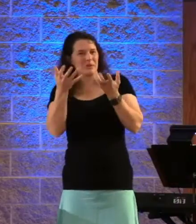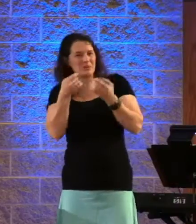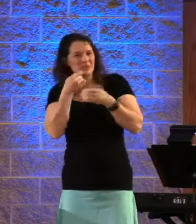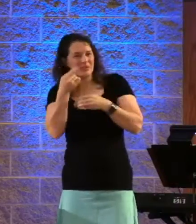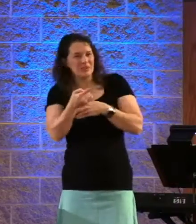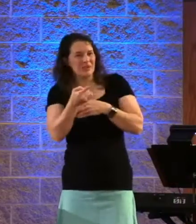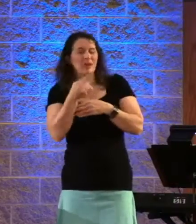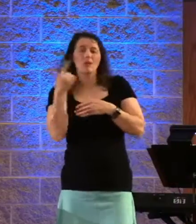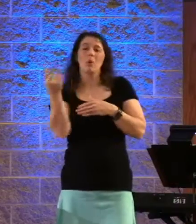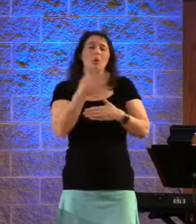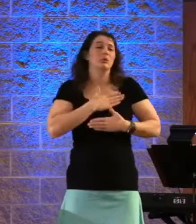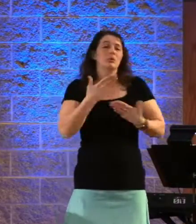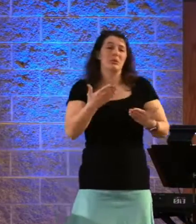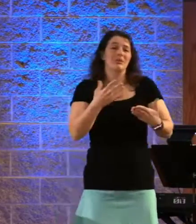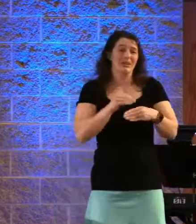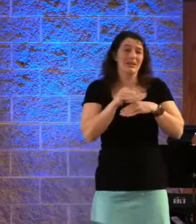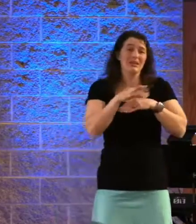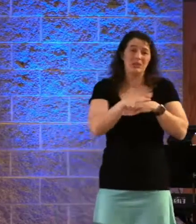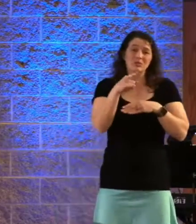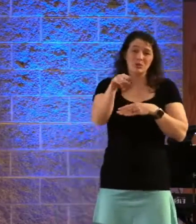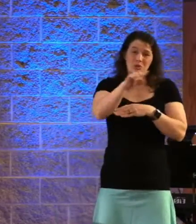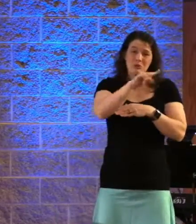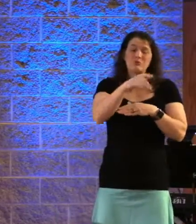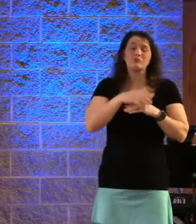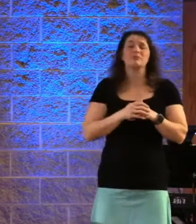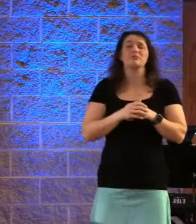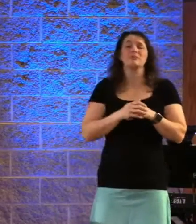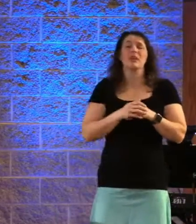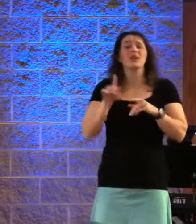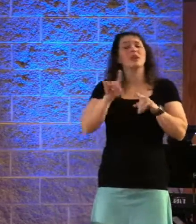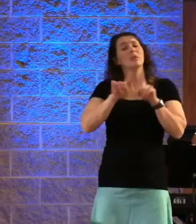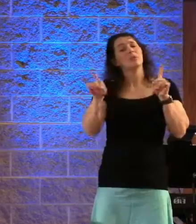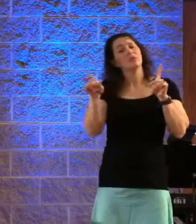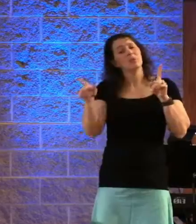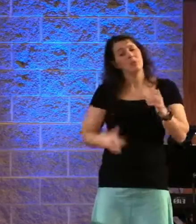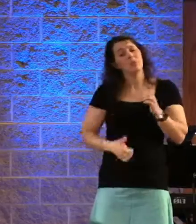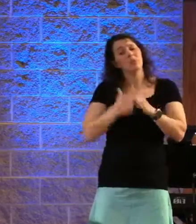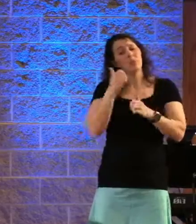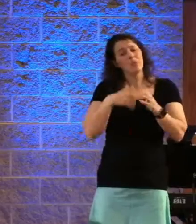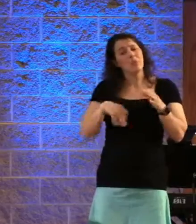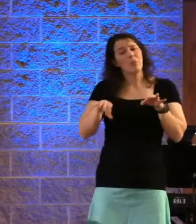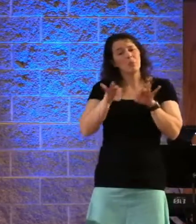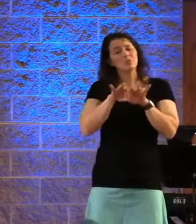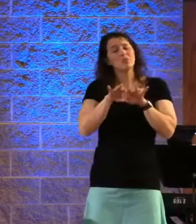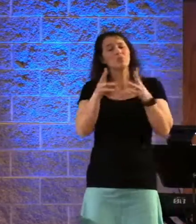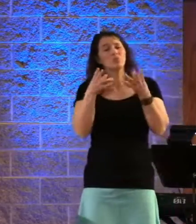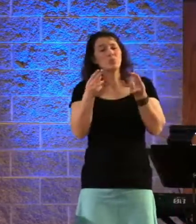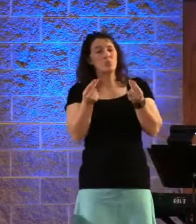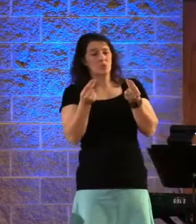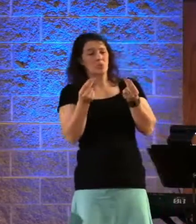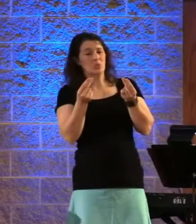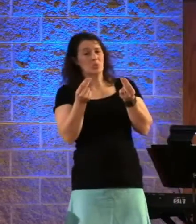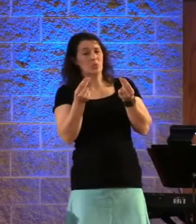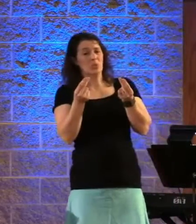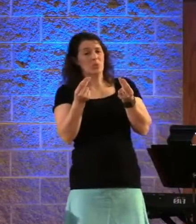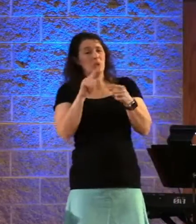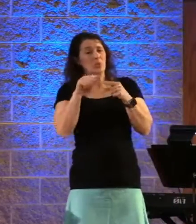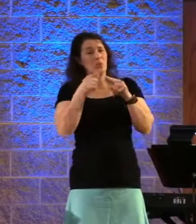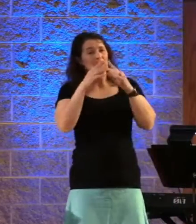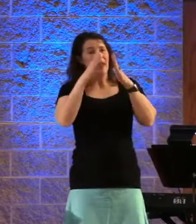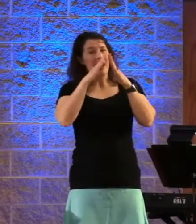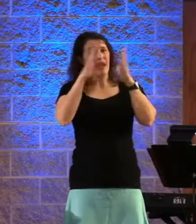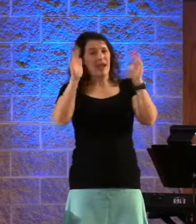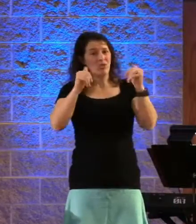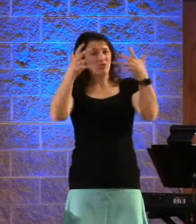counsel to you. But more importantly, let me talk about what we do when the house